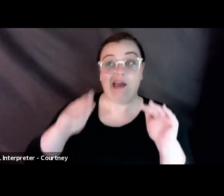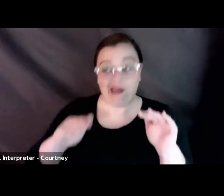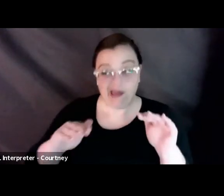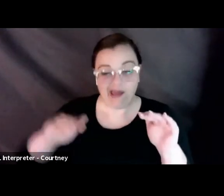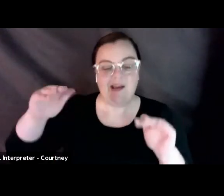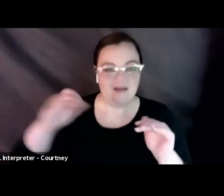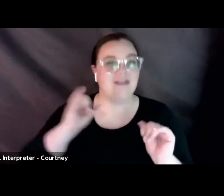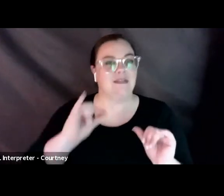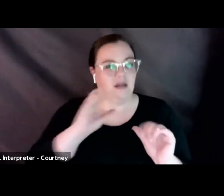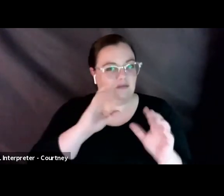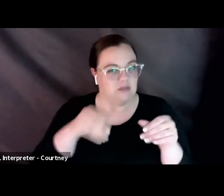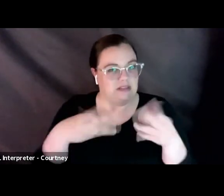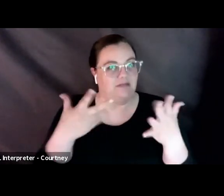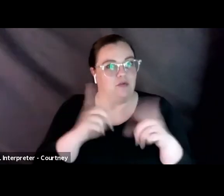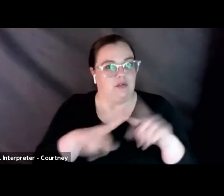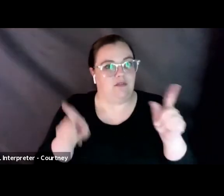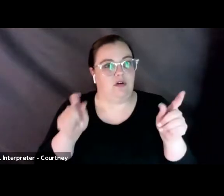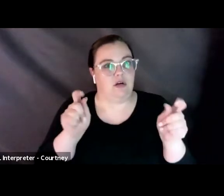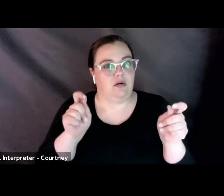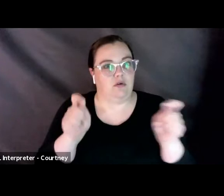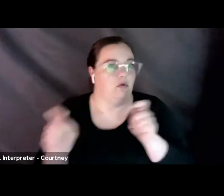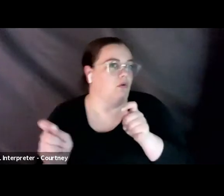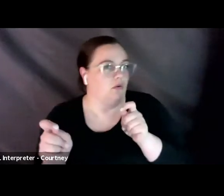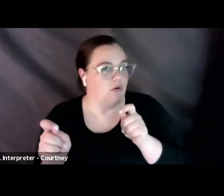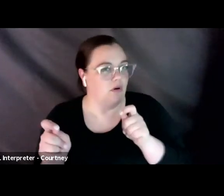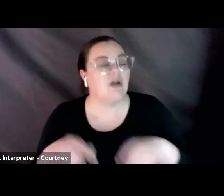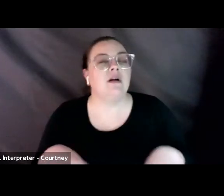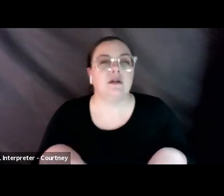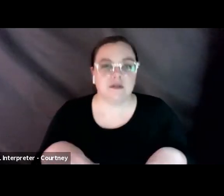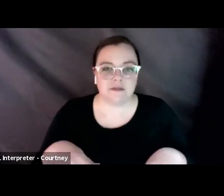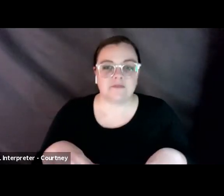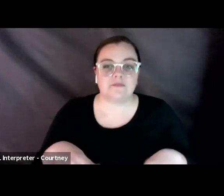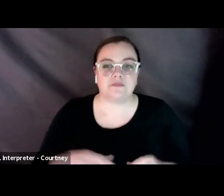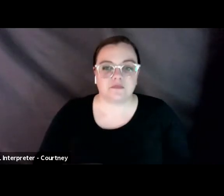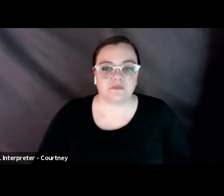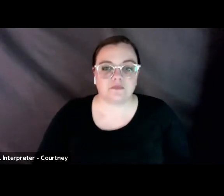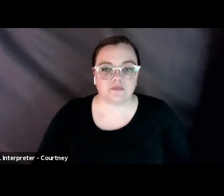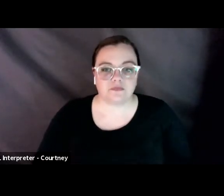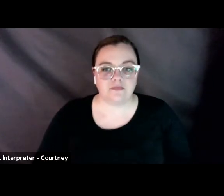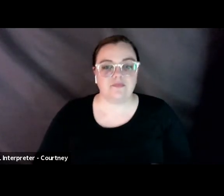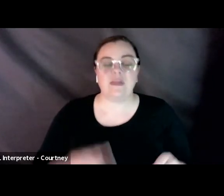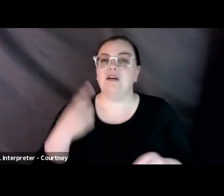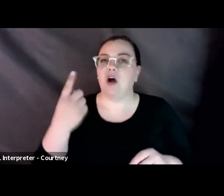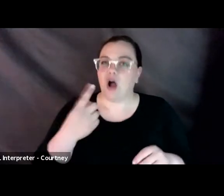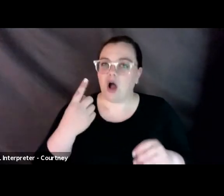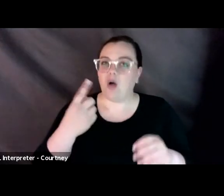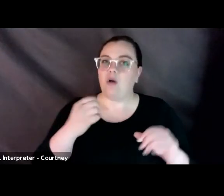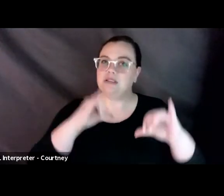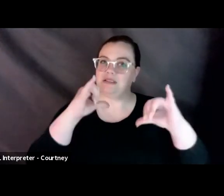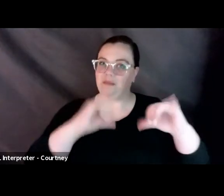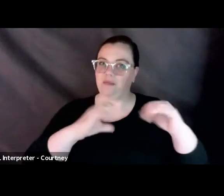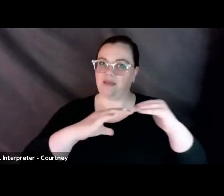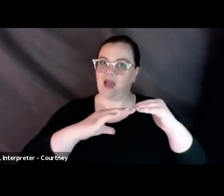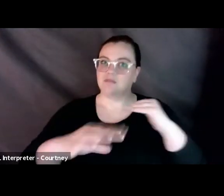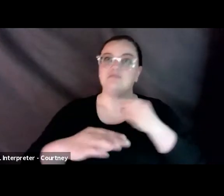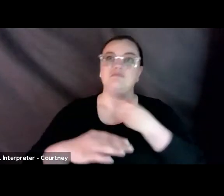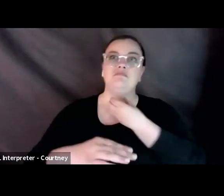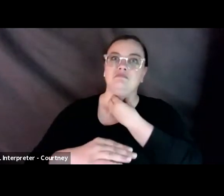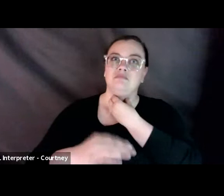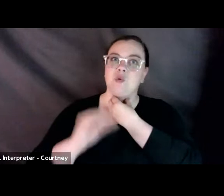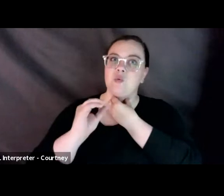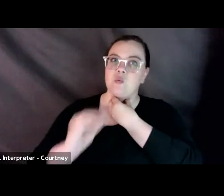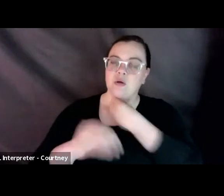move through the 5-tone that nothing starts to move up or around. So it's always speech level, okay? So you're gonna go.